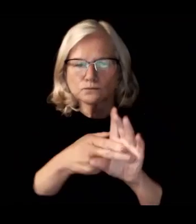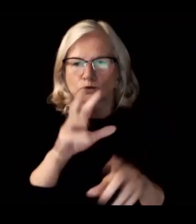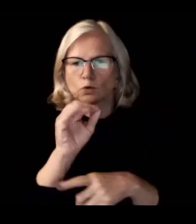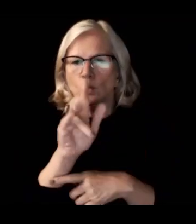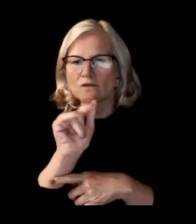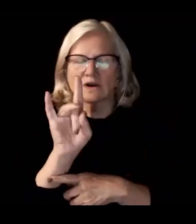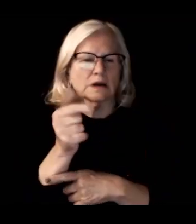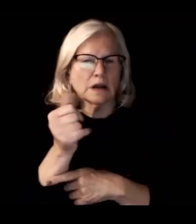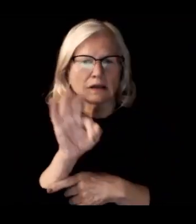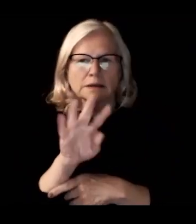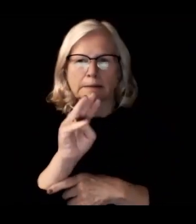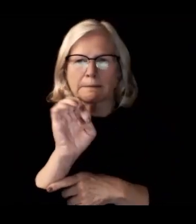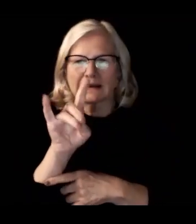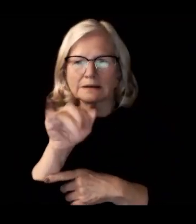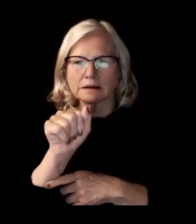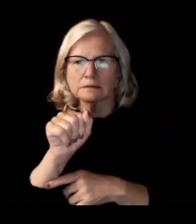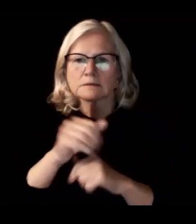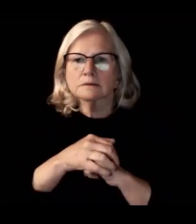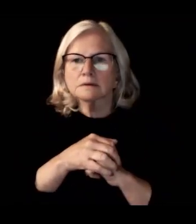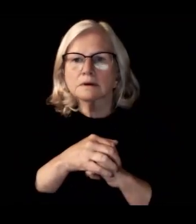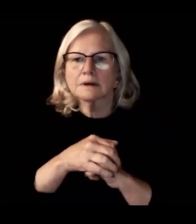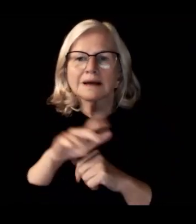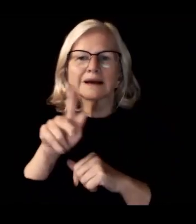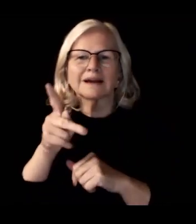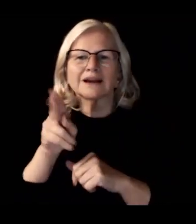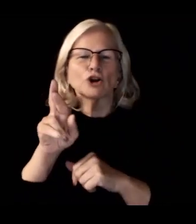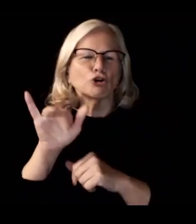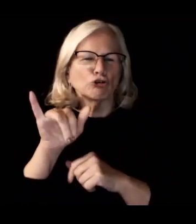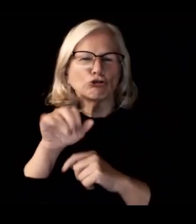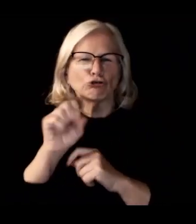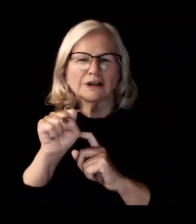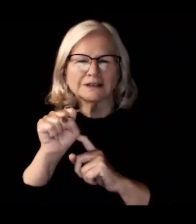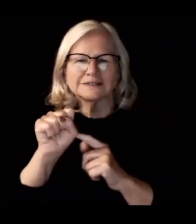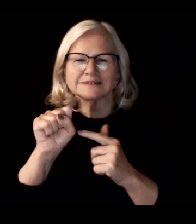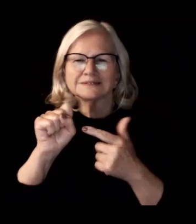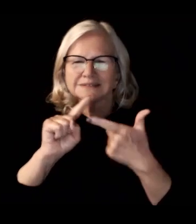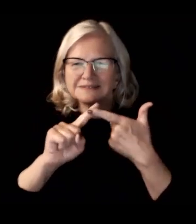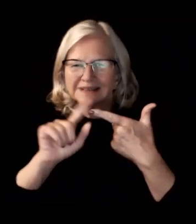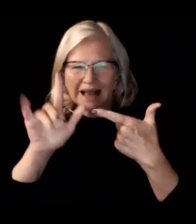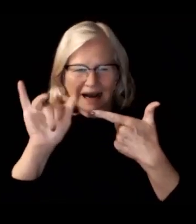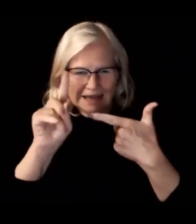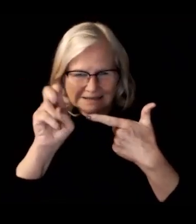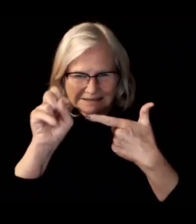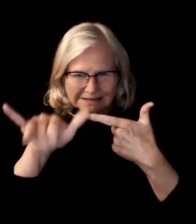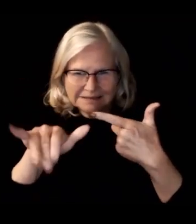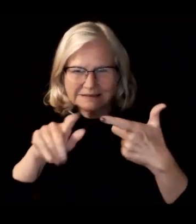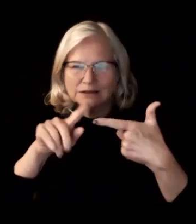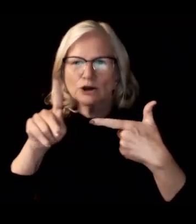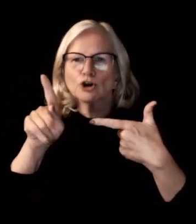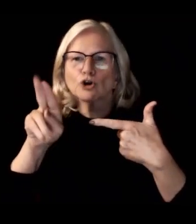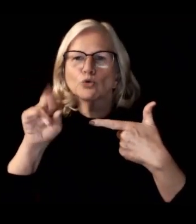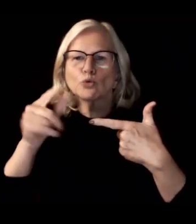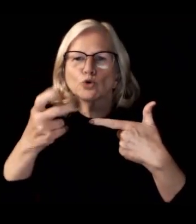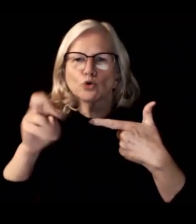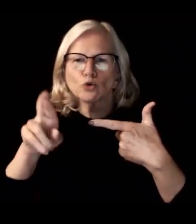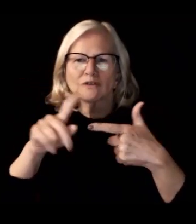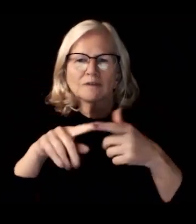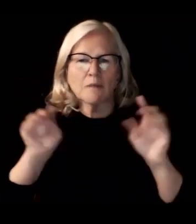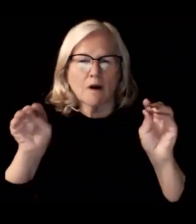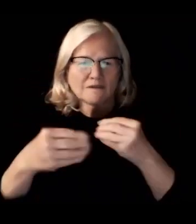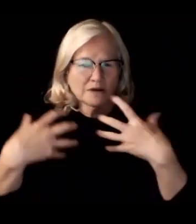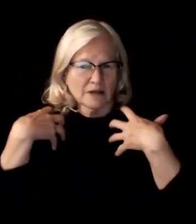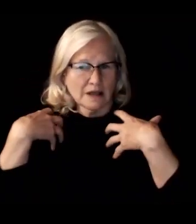Chris Ersman. And following Chris, we'll hear from Lindsay Kruger, the Director of the MDH Office of Health Facility Complaints. We'll also hear from